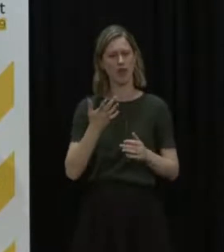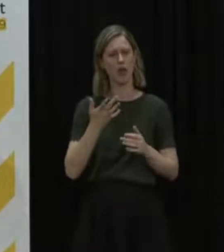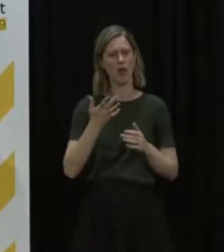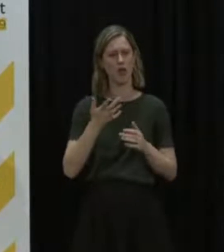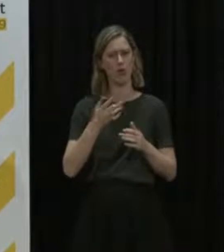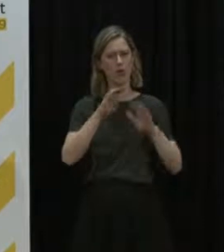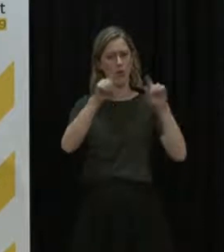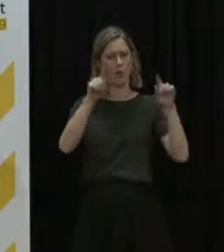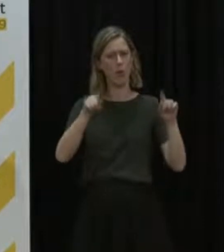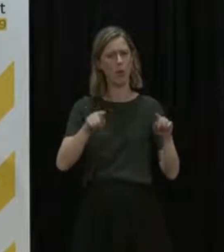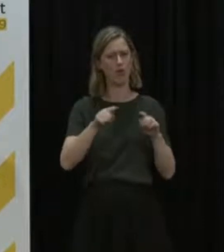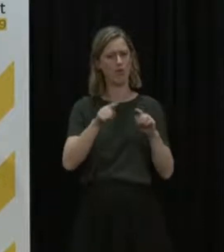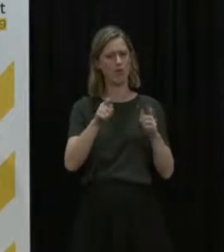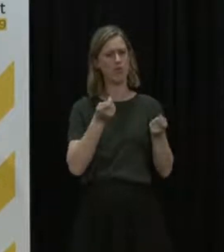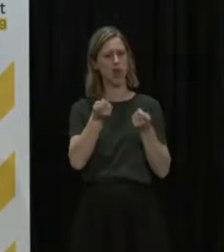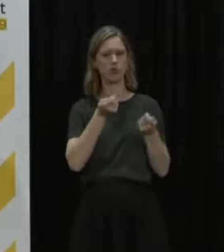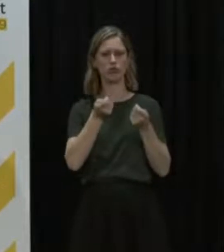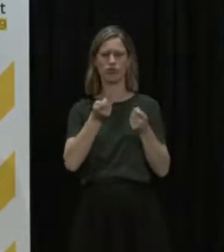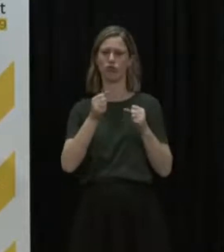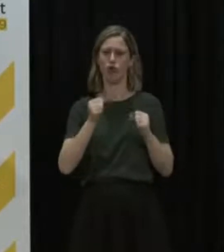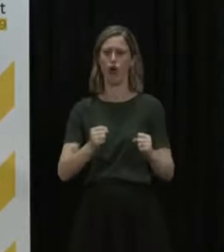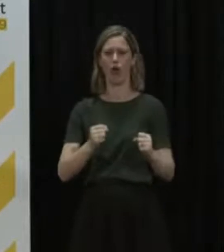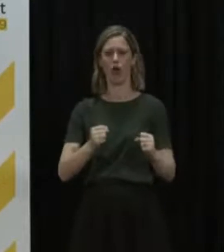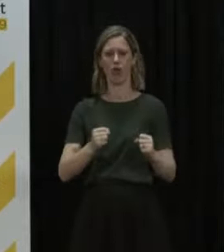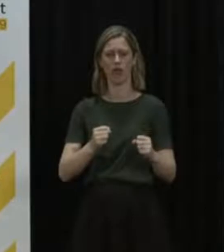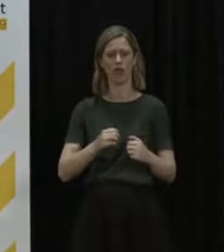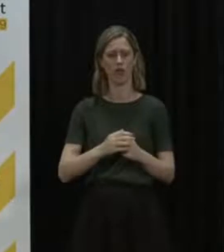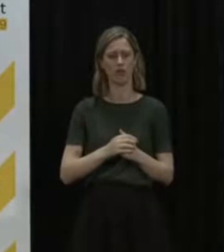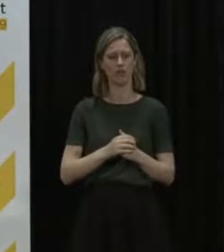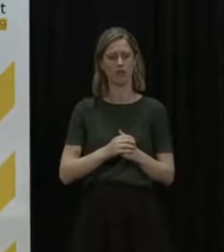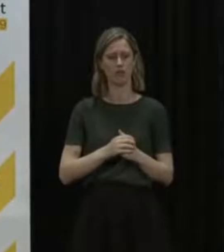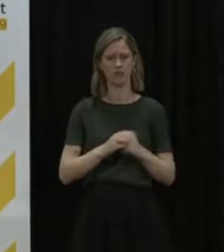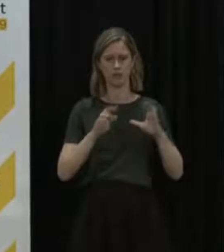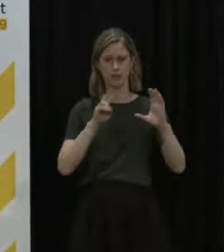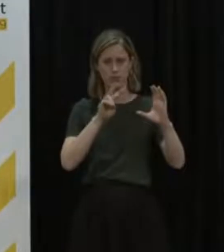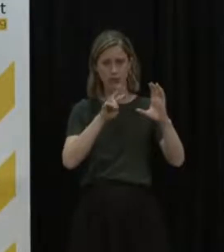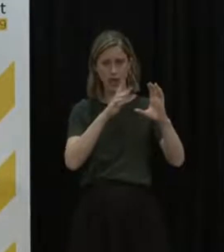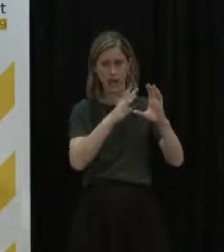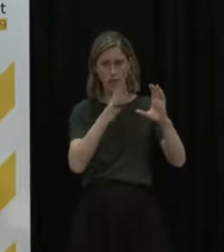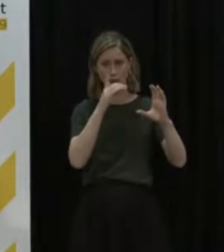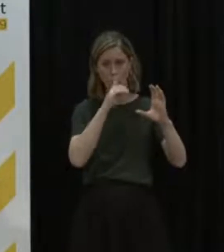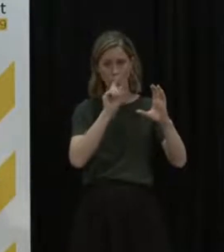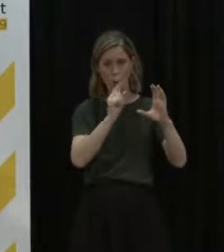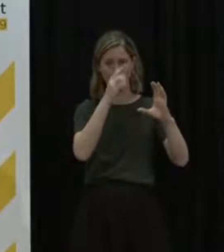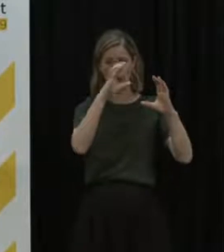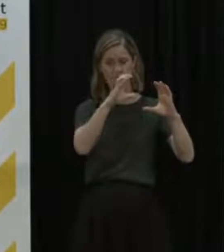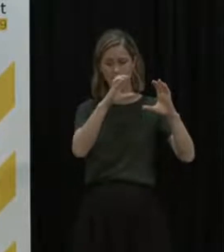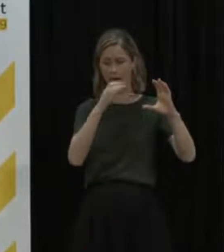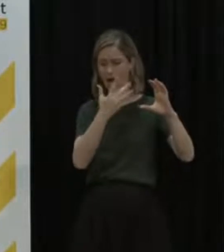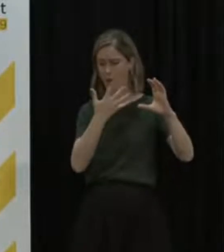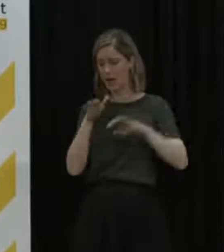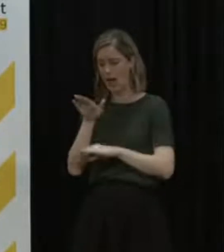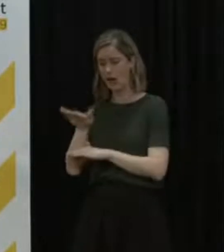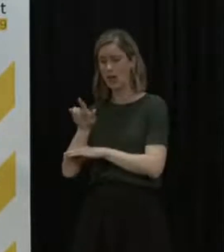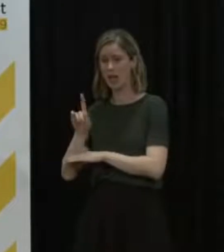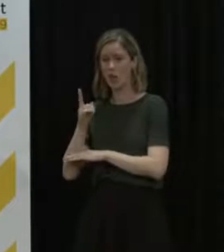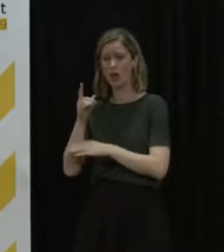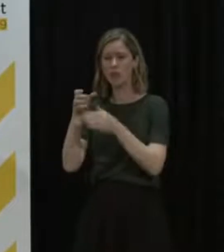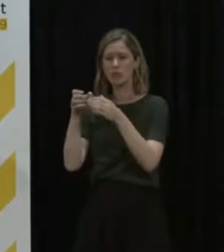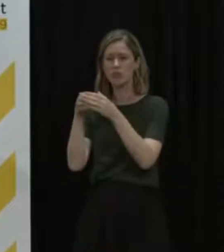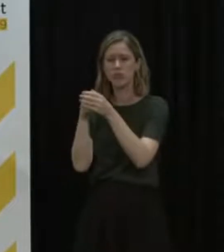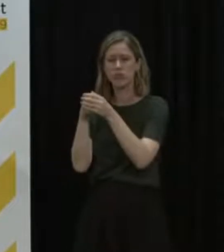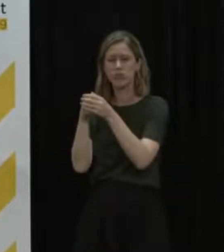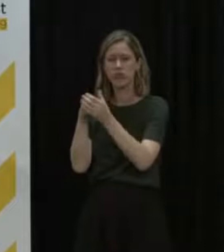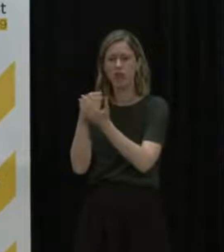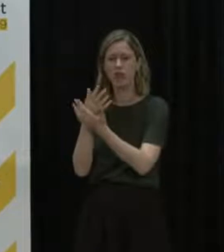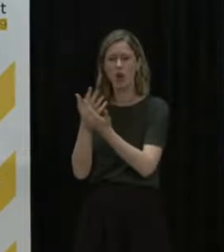of the border, as we've seen with the number of cases that have been in Auckland and the very small number of cases